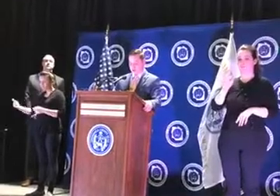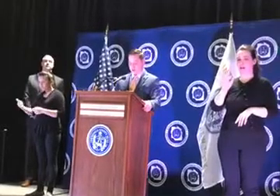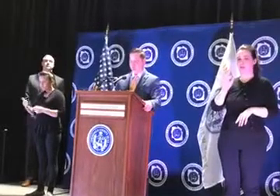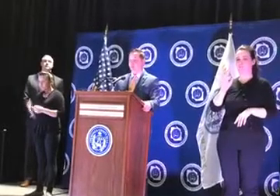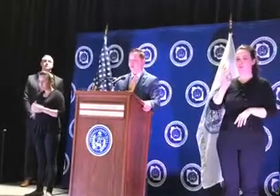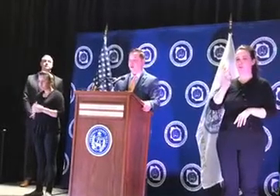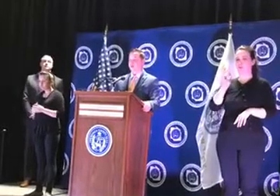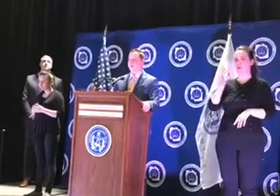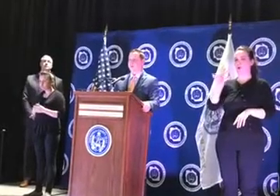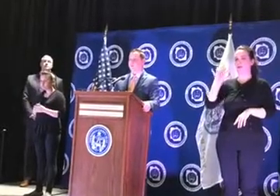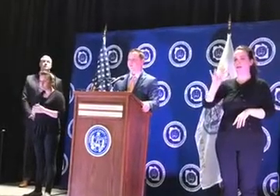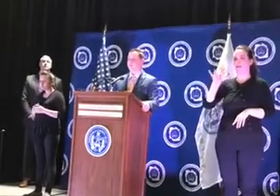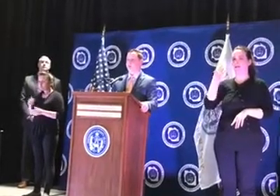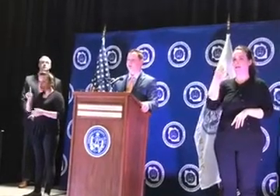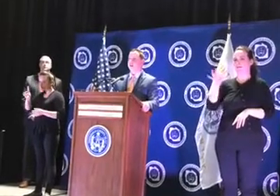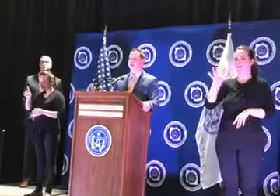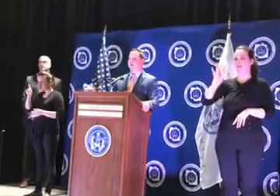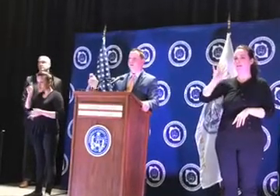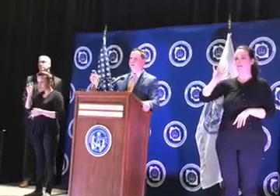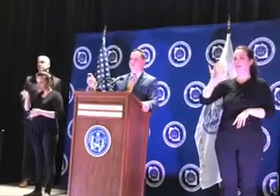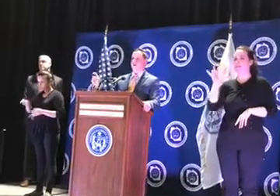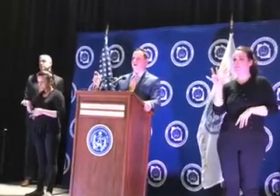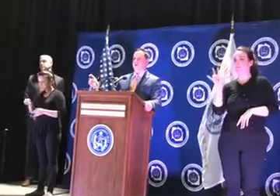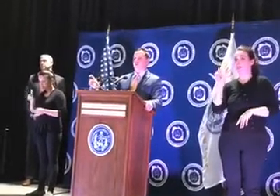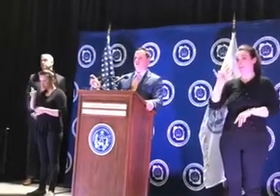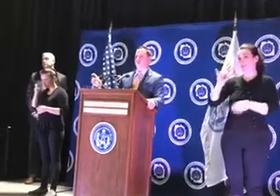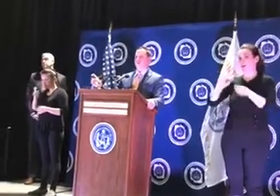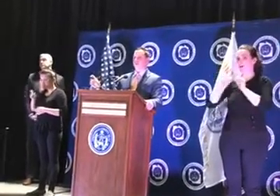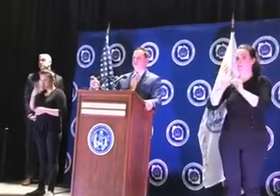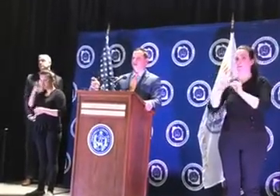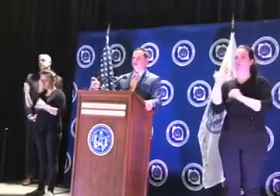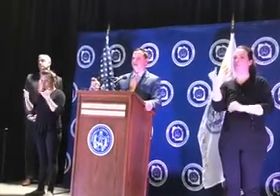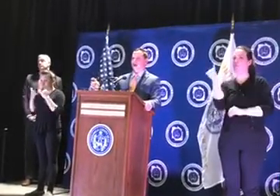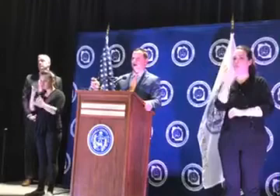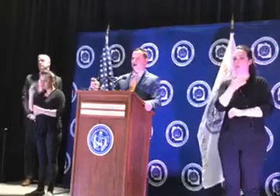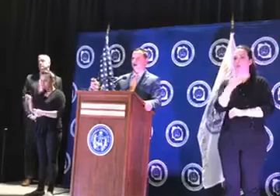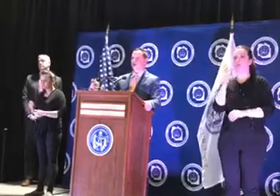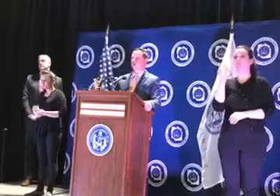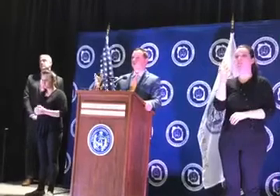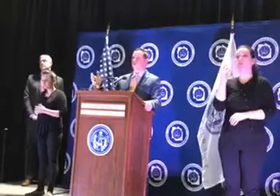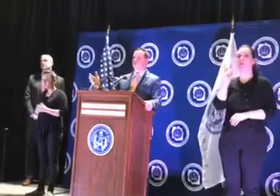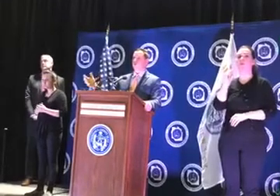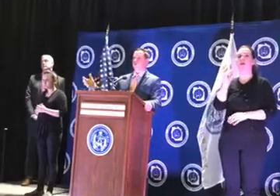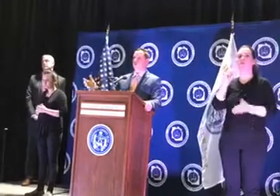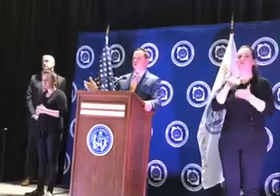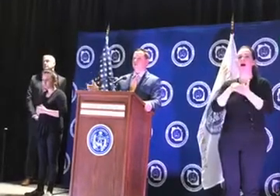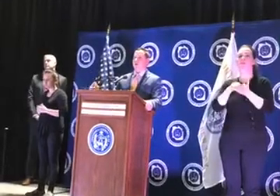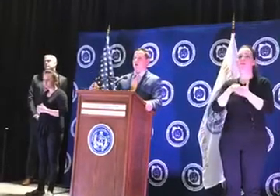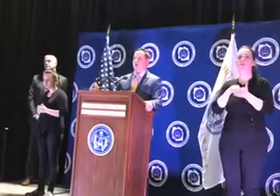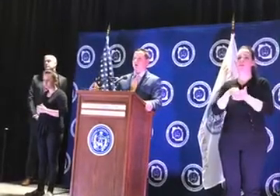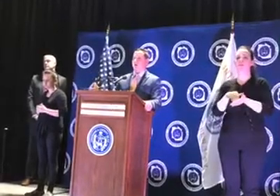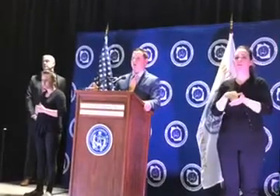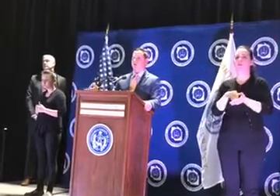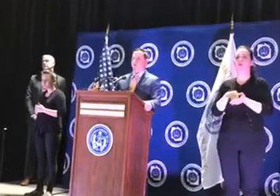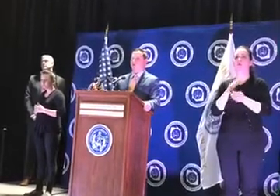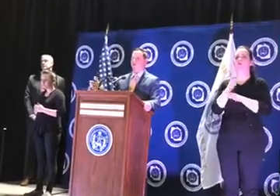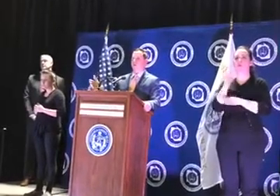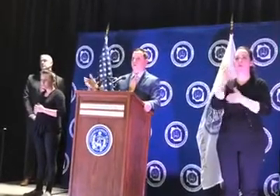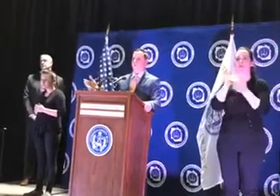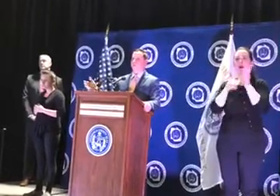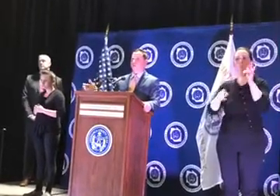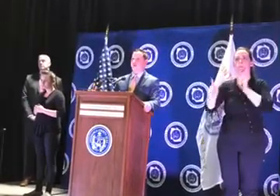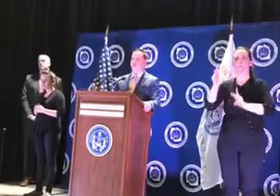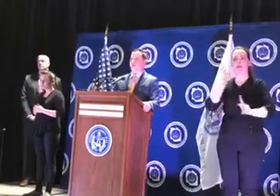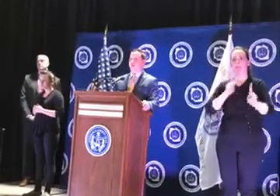1,100 nutrition requests from the public. These are all individuals that are a new group of our of vulnerable people